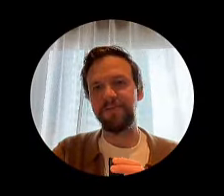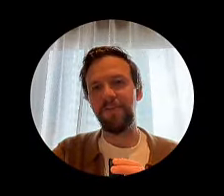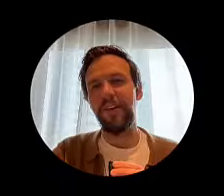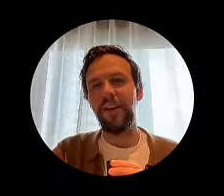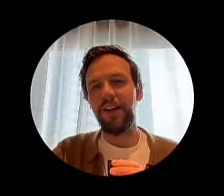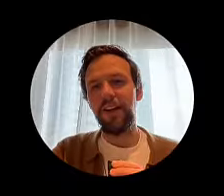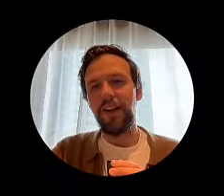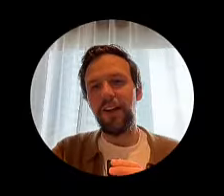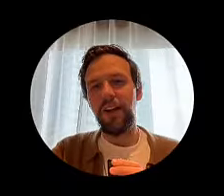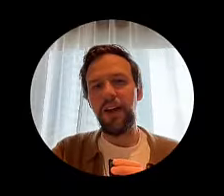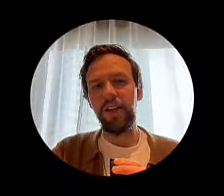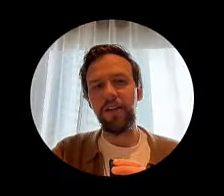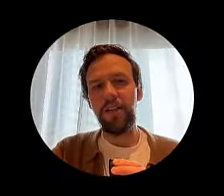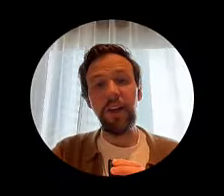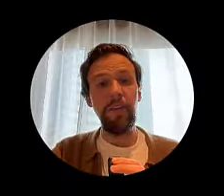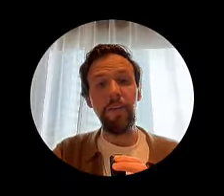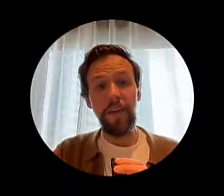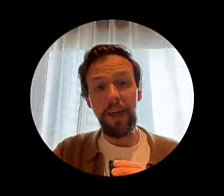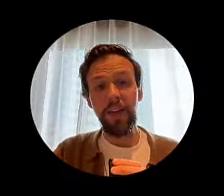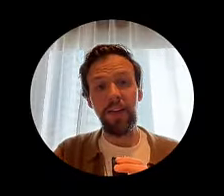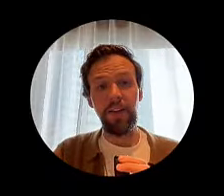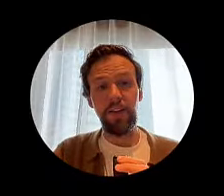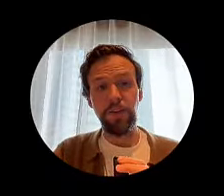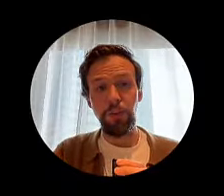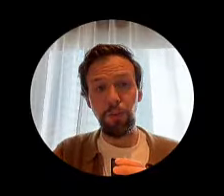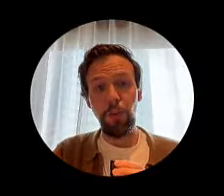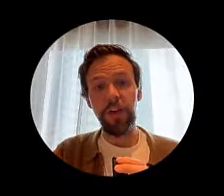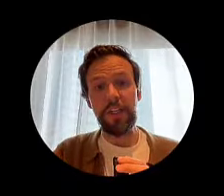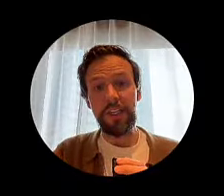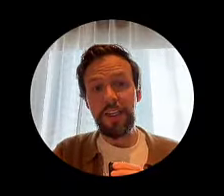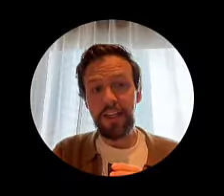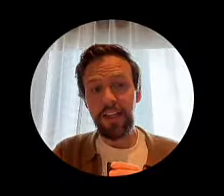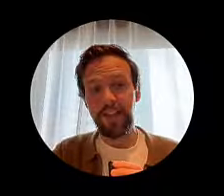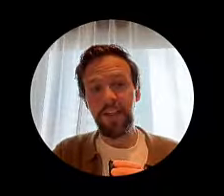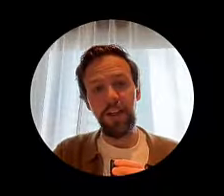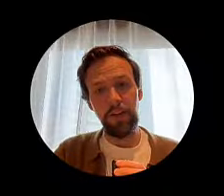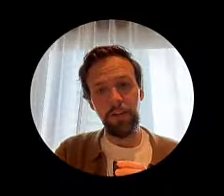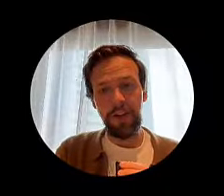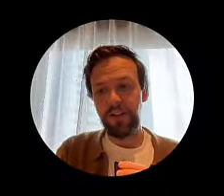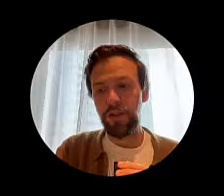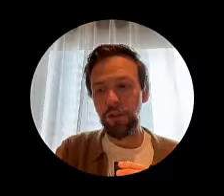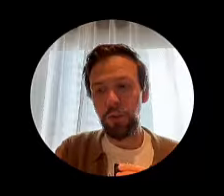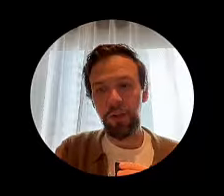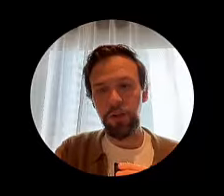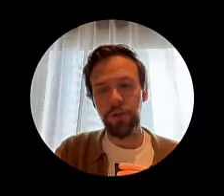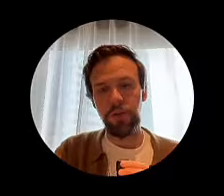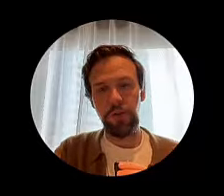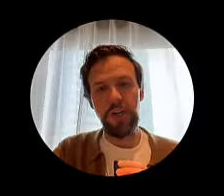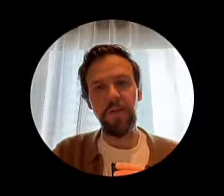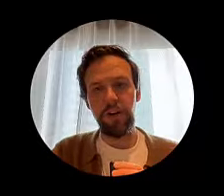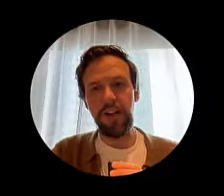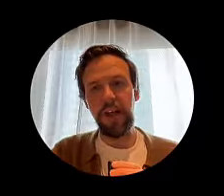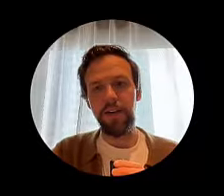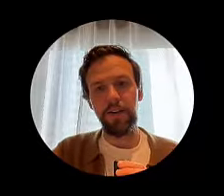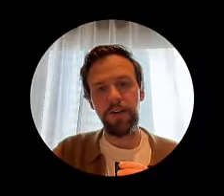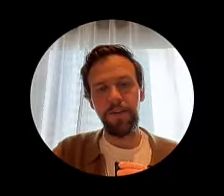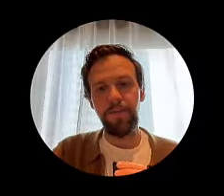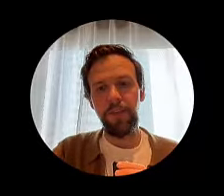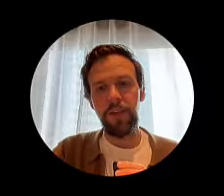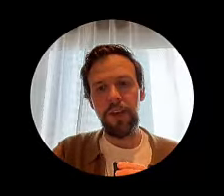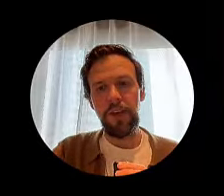have. And then I make support easy and pleasant to the user wherever I